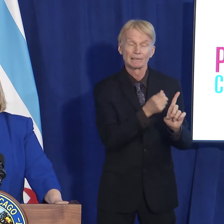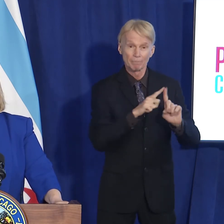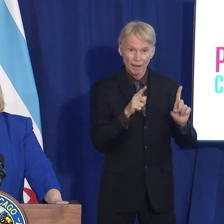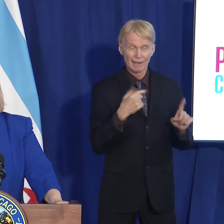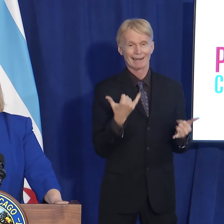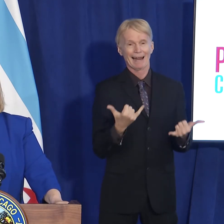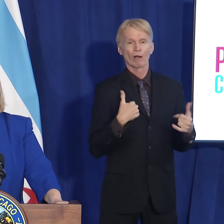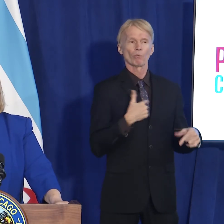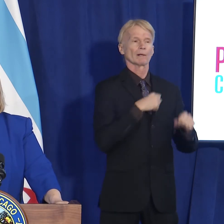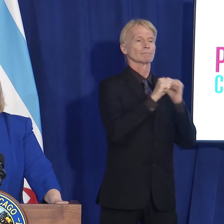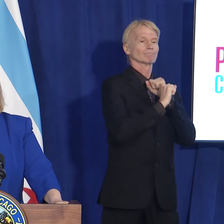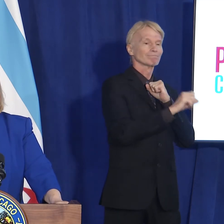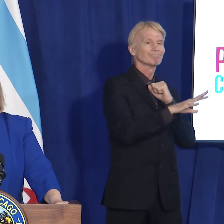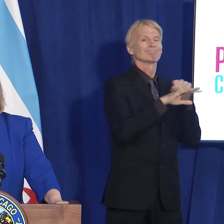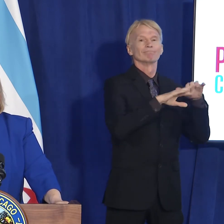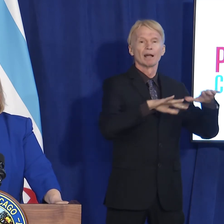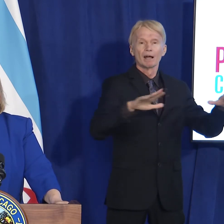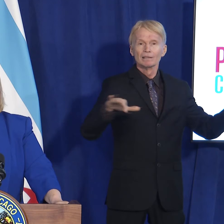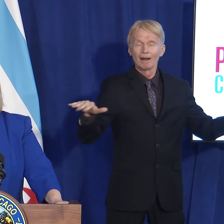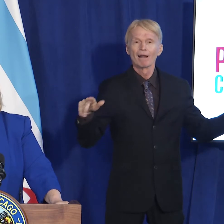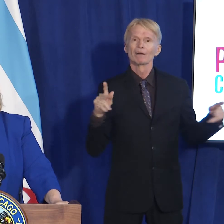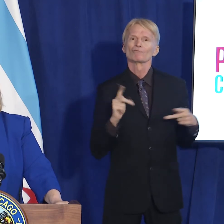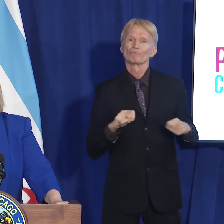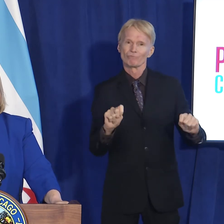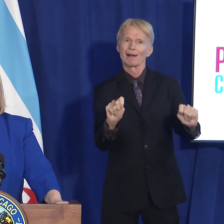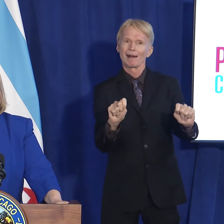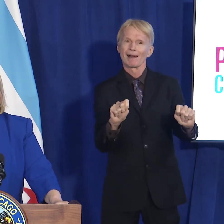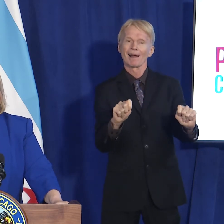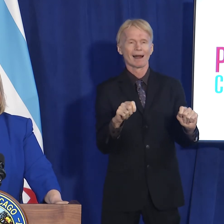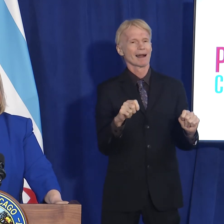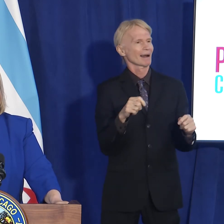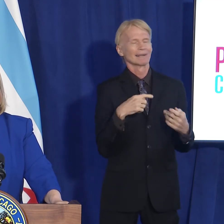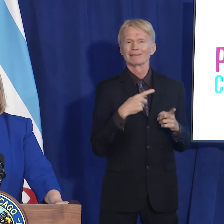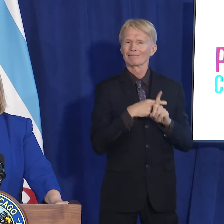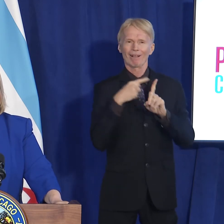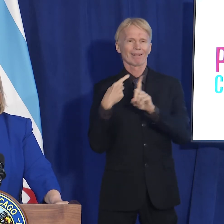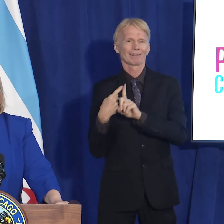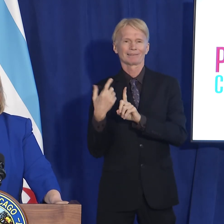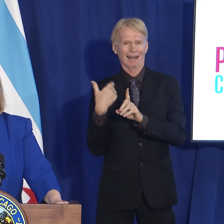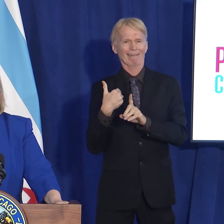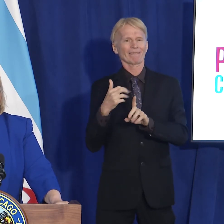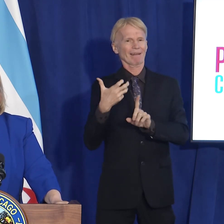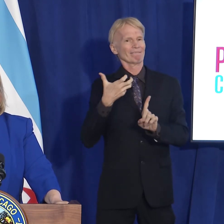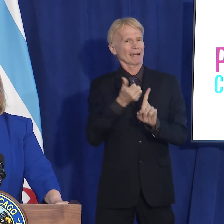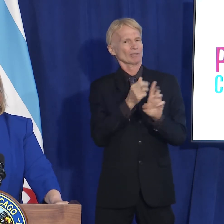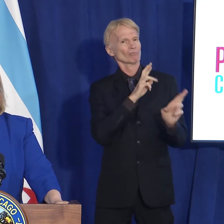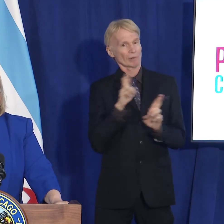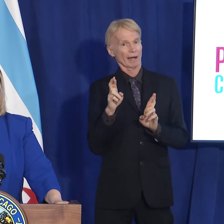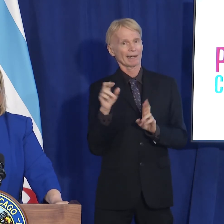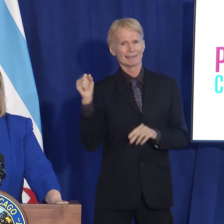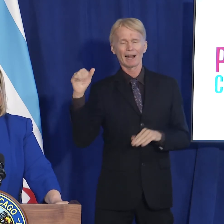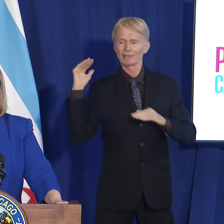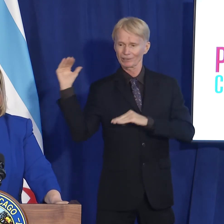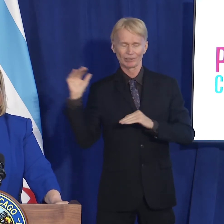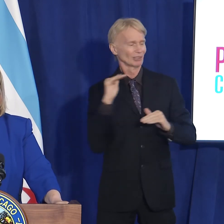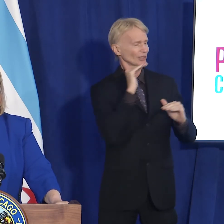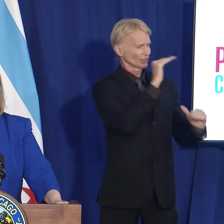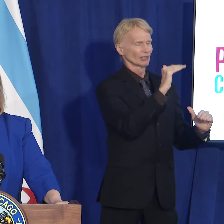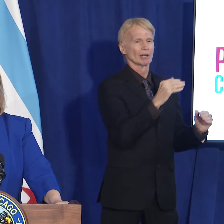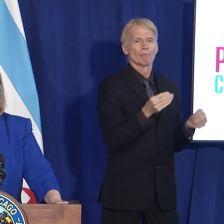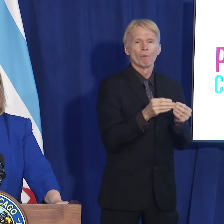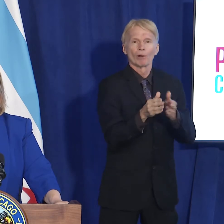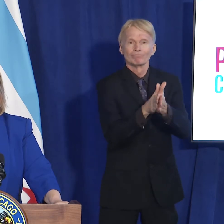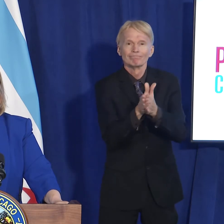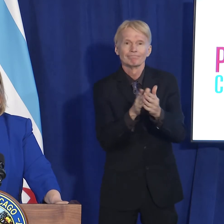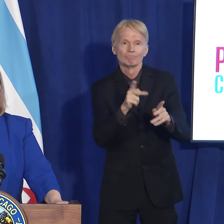and getting people talking about vaccine is as much a part of that as the logistics. And we think having these some more incentives and some